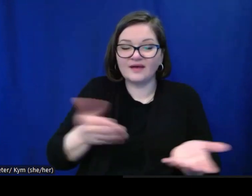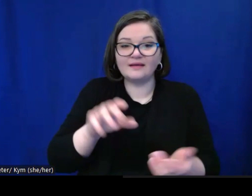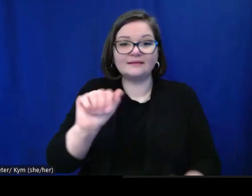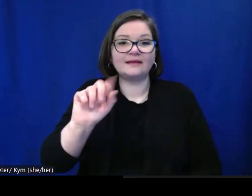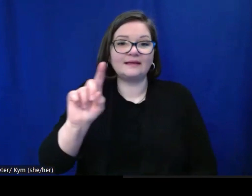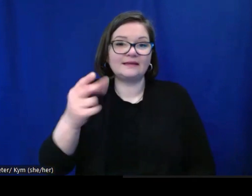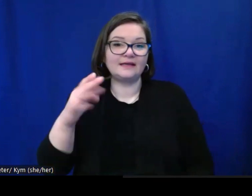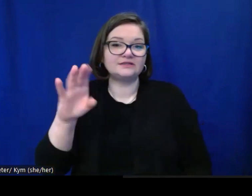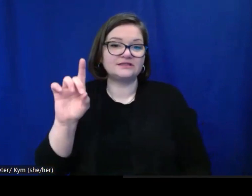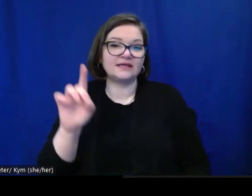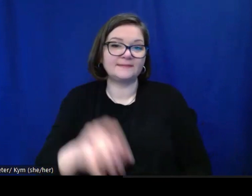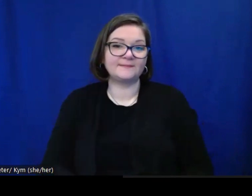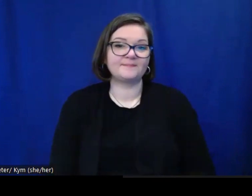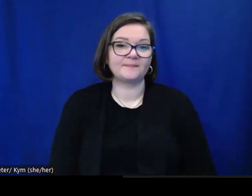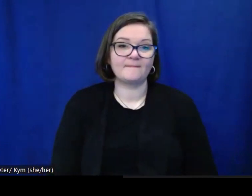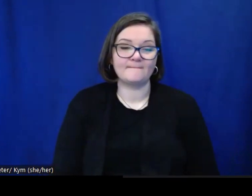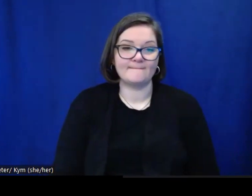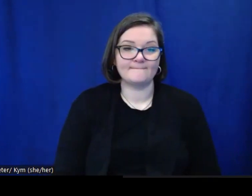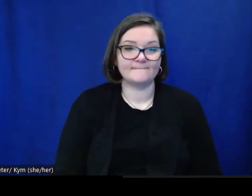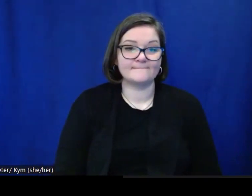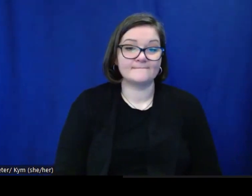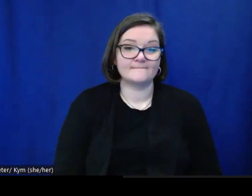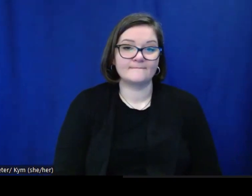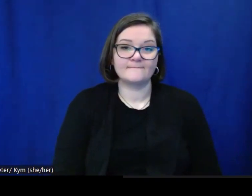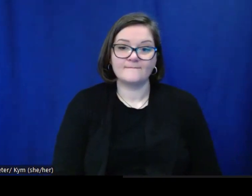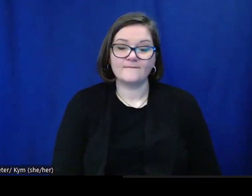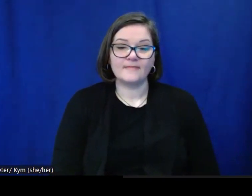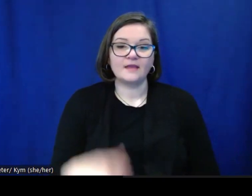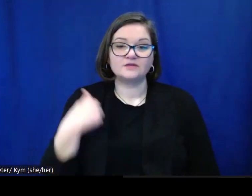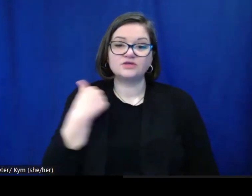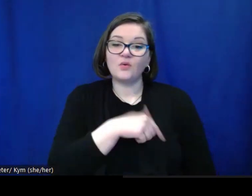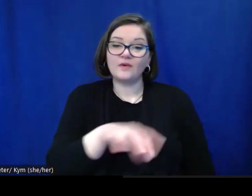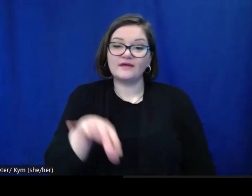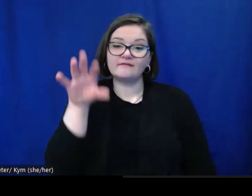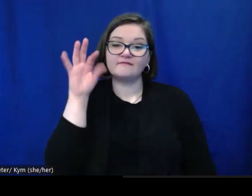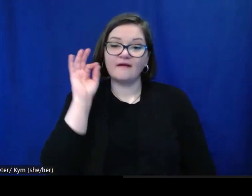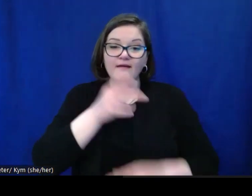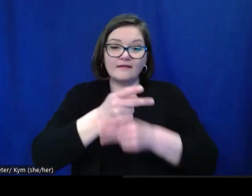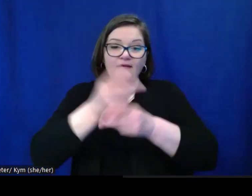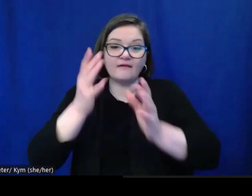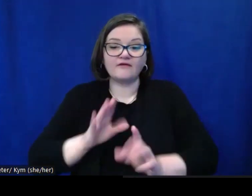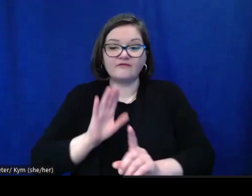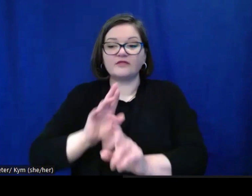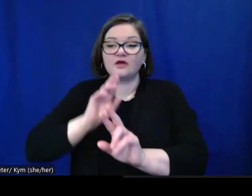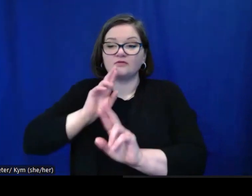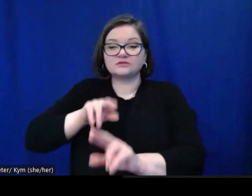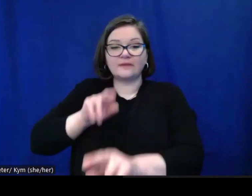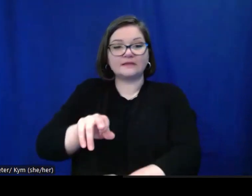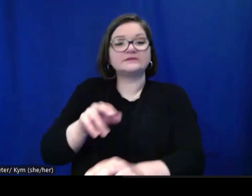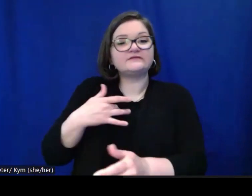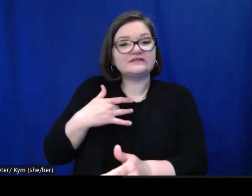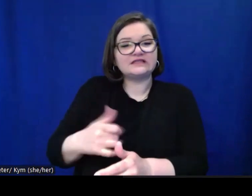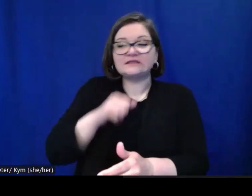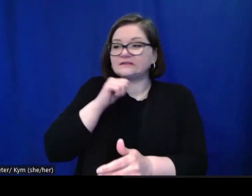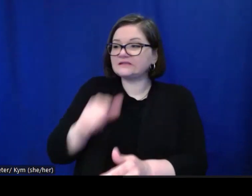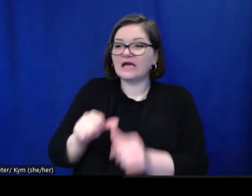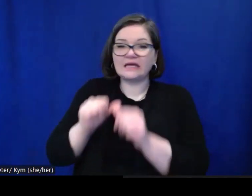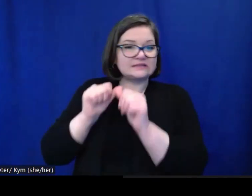ADHD, right? We find that caregivers' responsiveness is usually inconsistent.